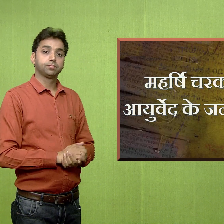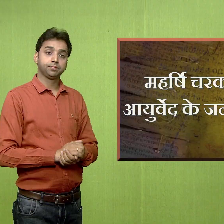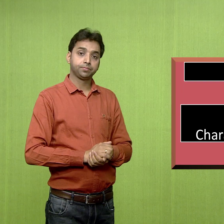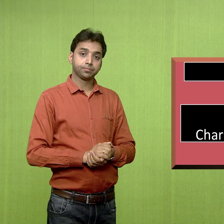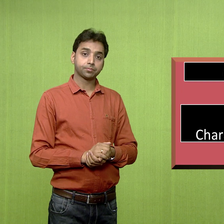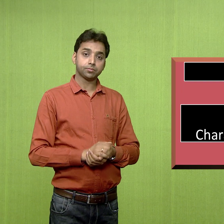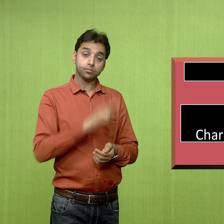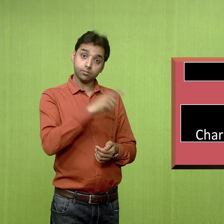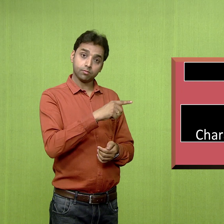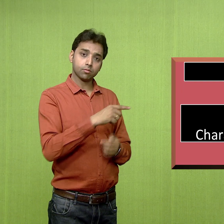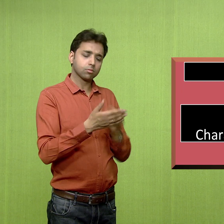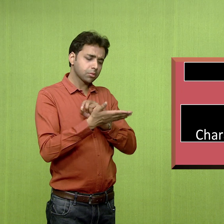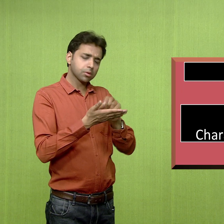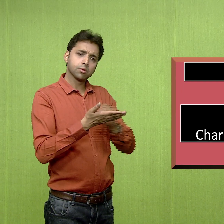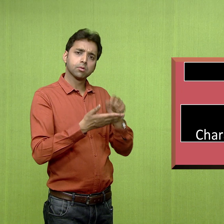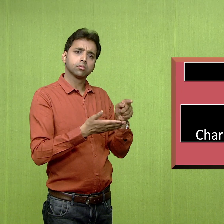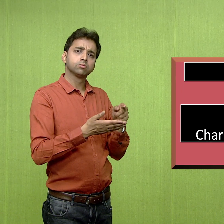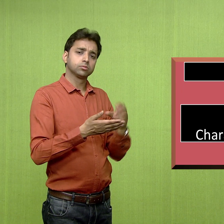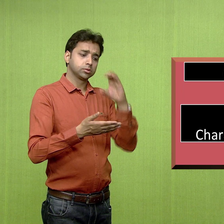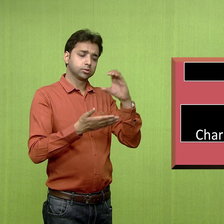He wrote Charak Samhita.